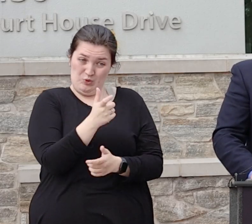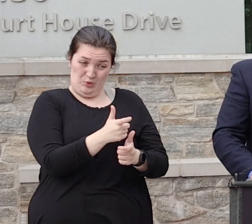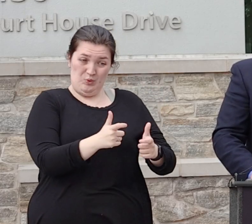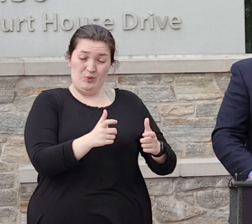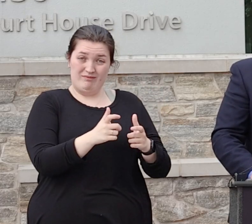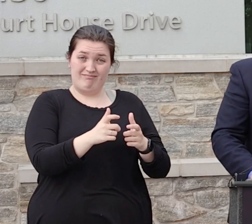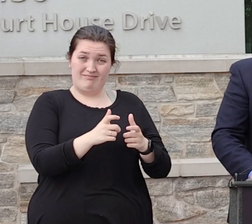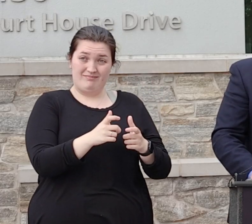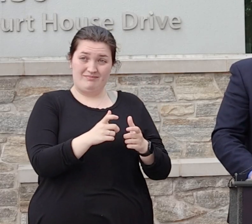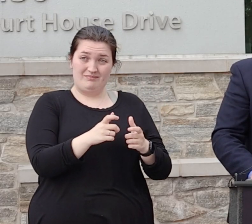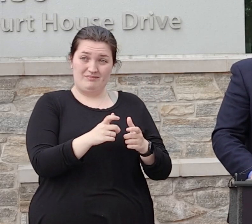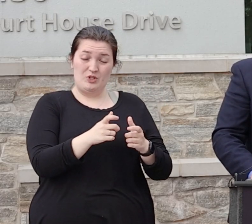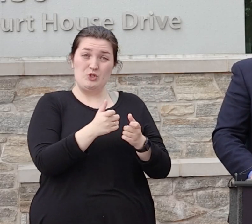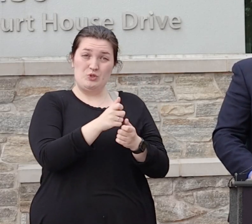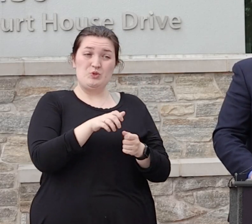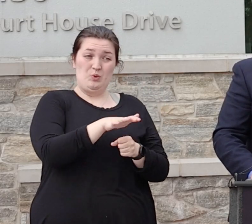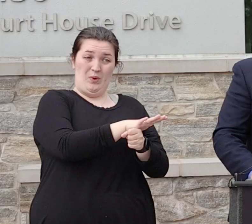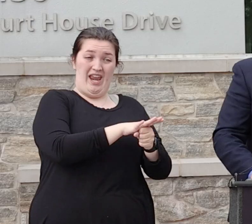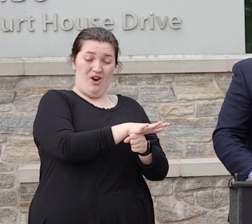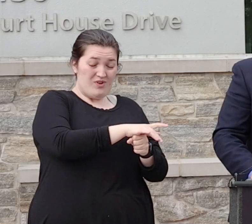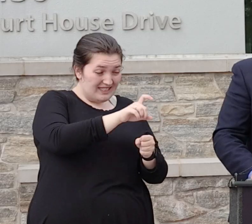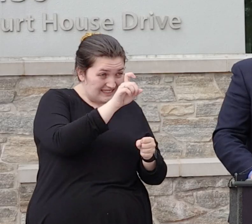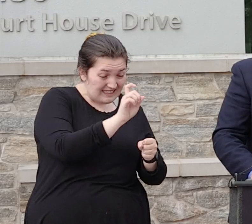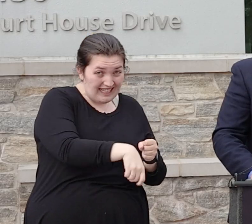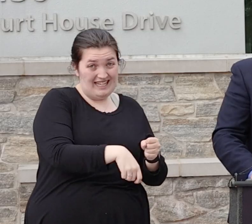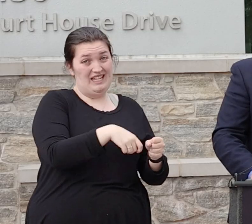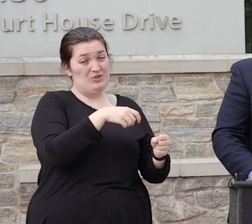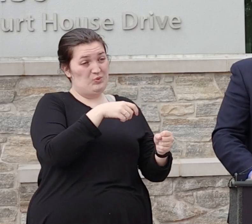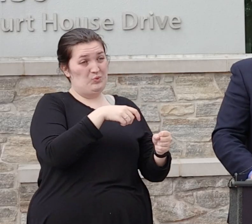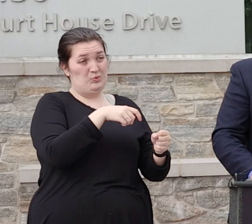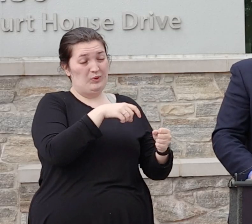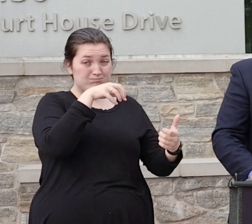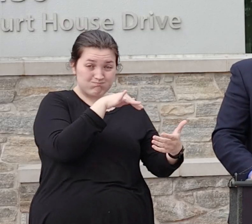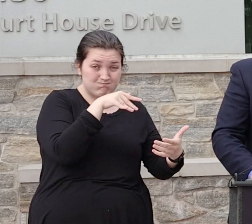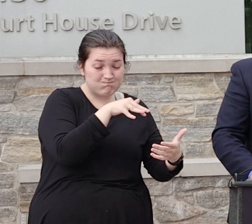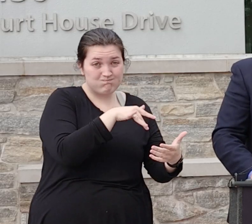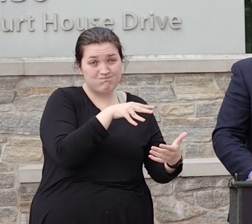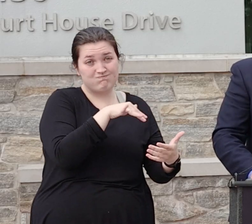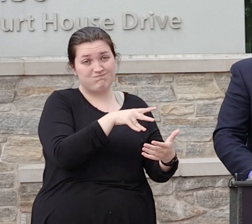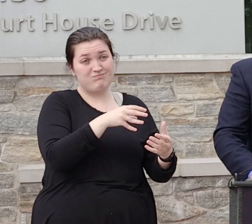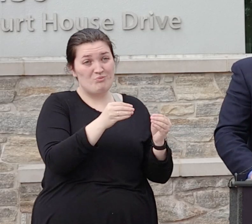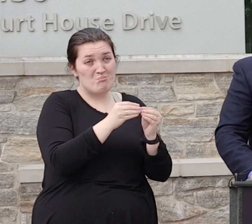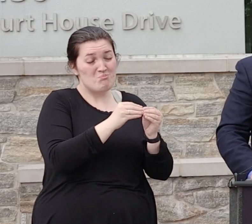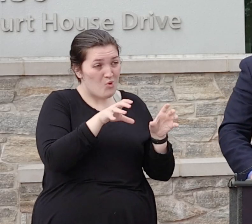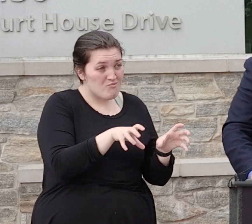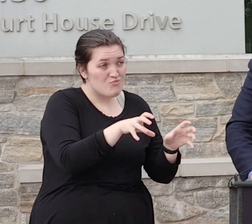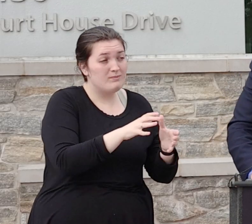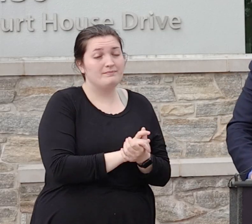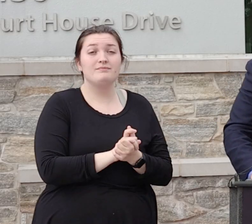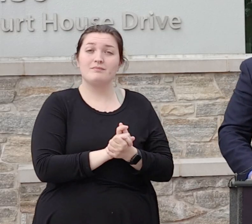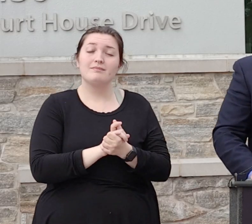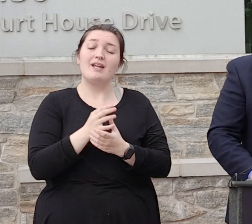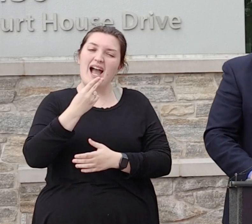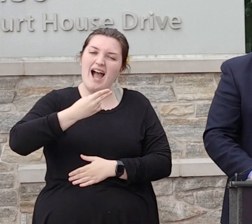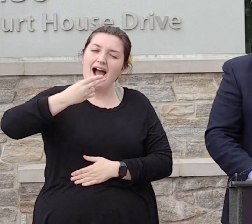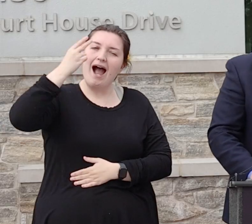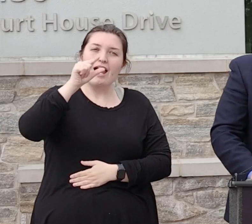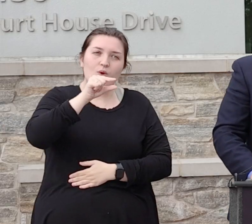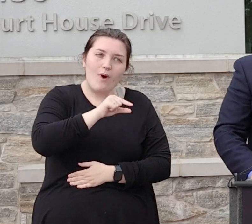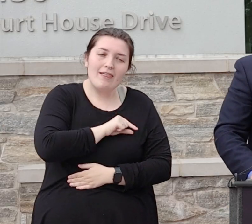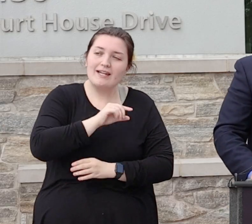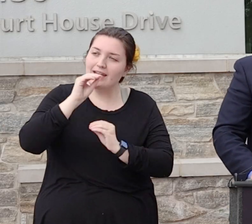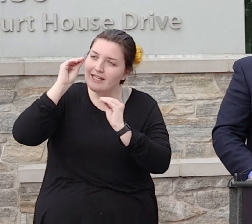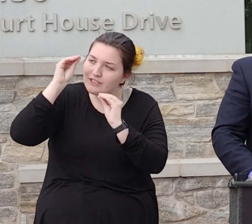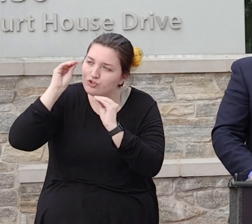it demonstrates an investment in our people, because high quality instruction, high quality support and service ultimately